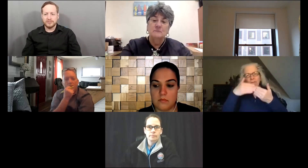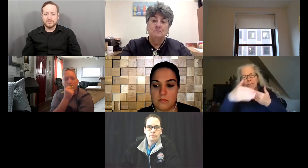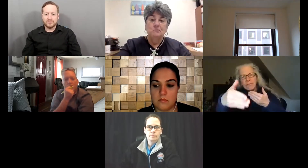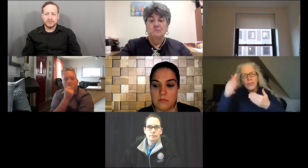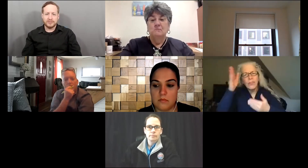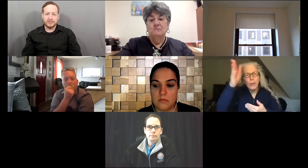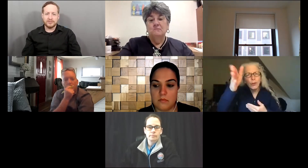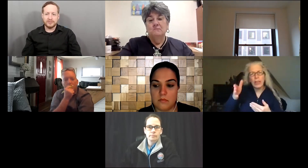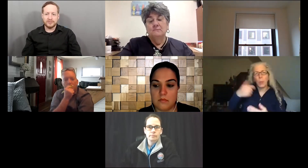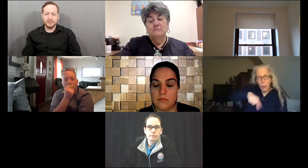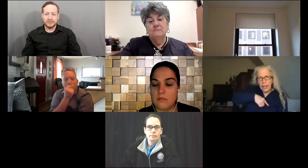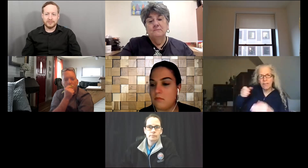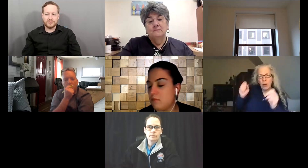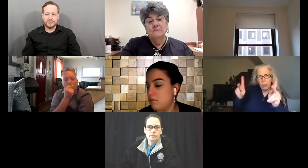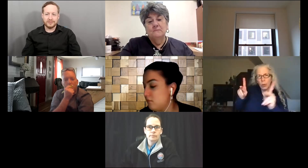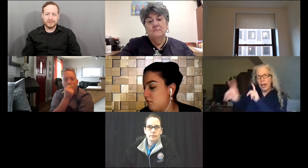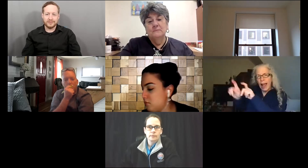questions?